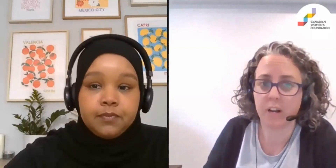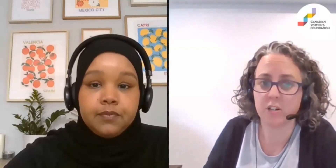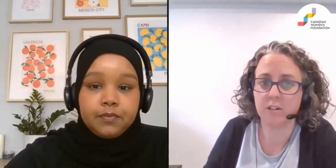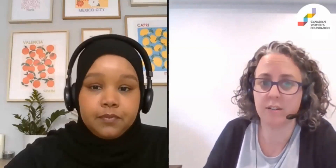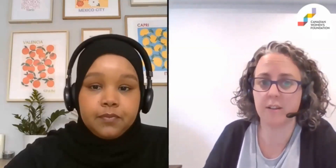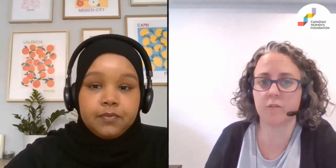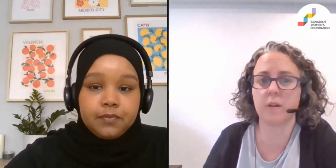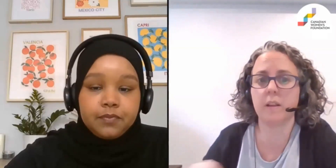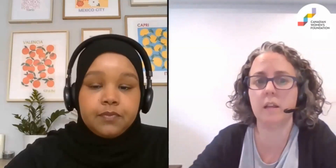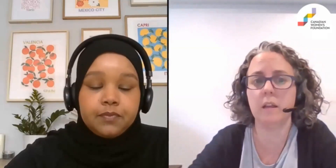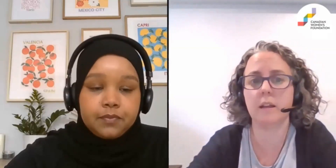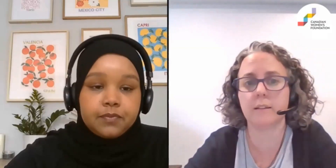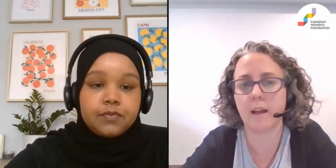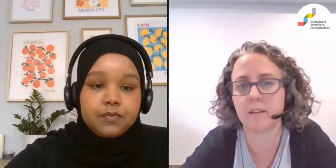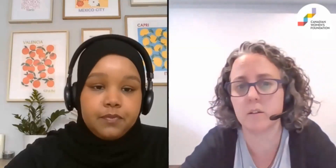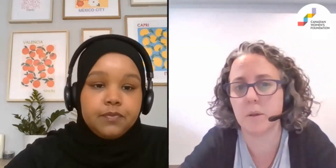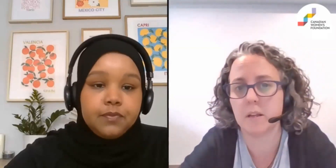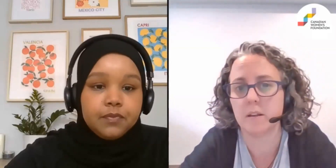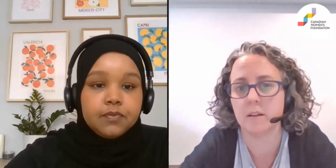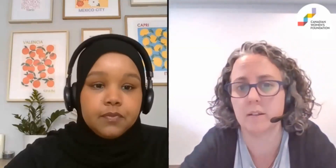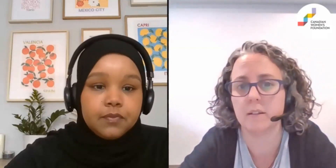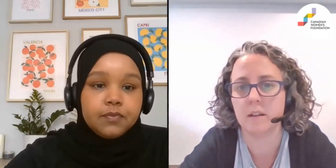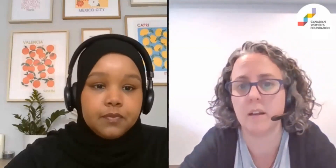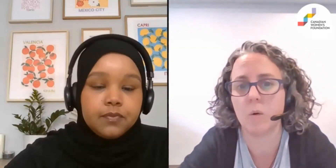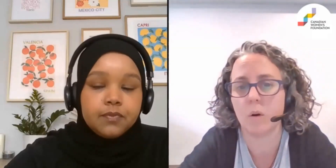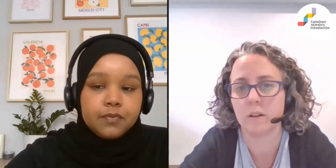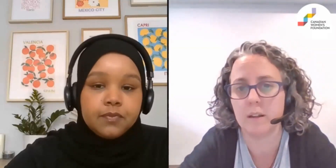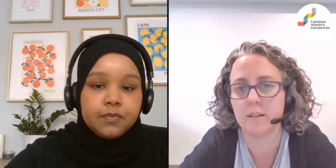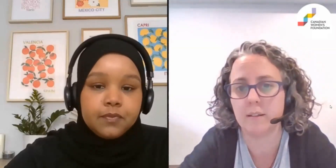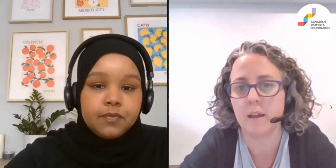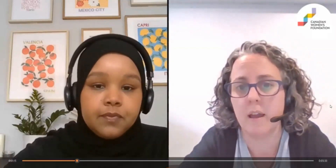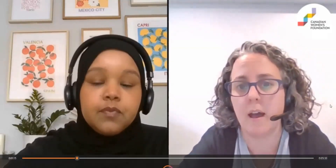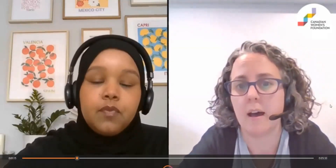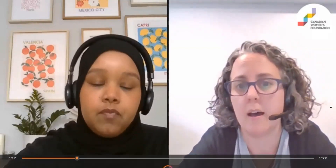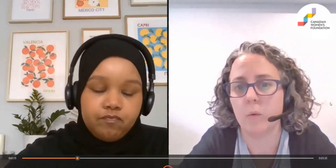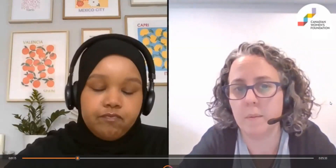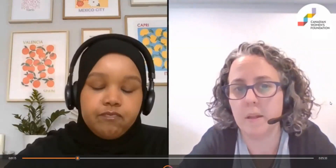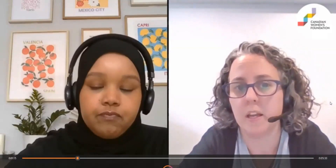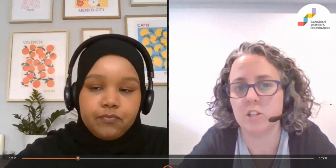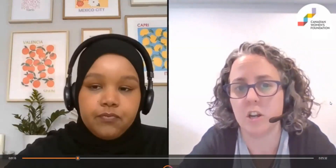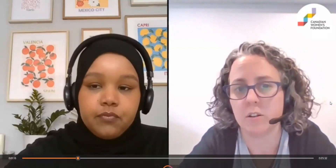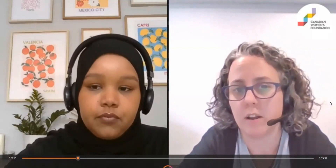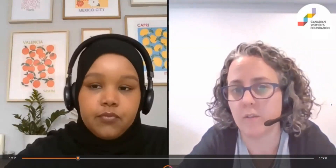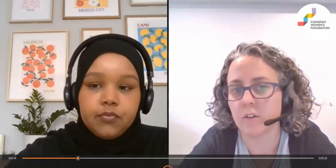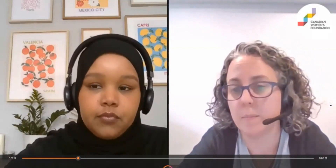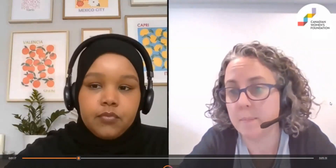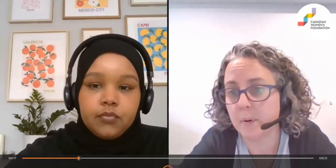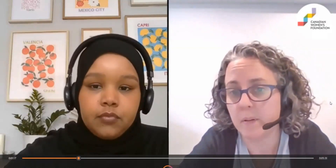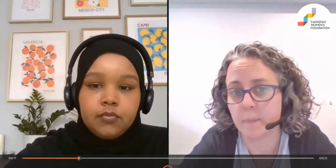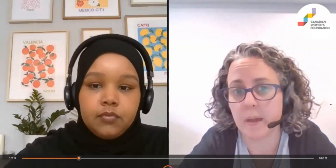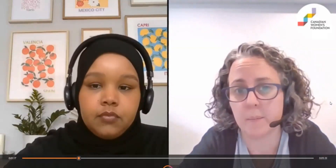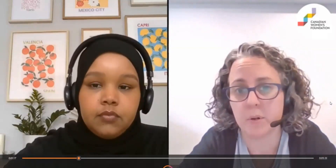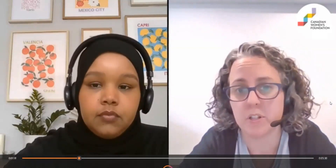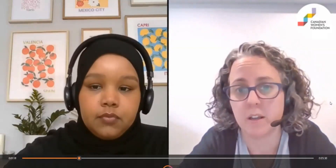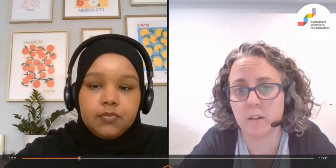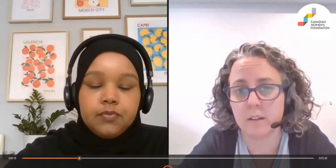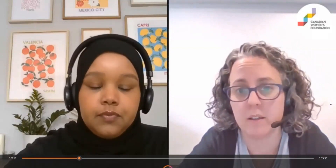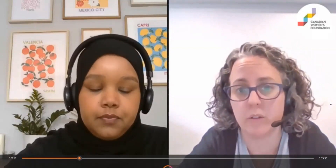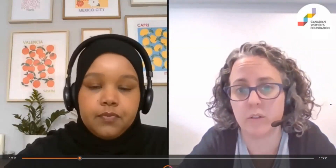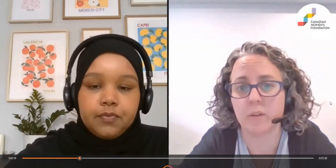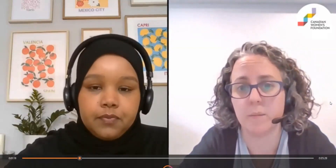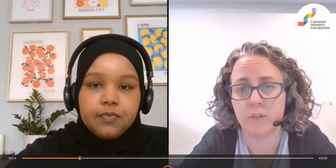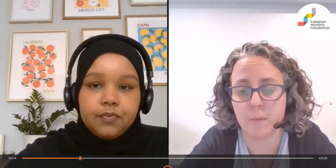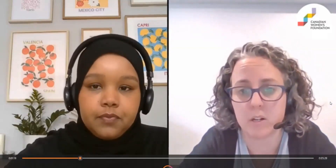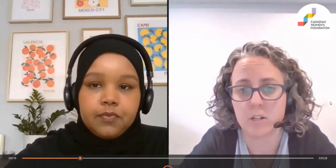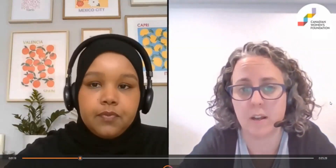mounting pressures have really exacerbated existing inequalities. Women and gender diverse people, particularly